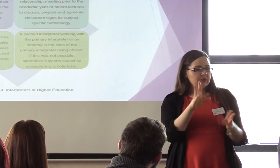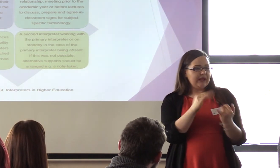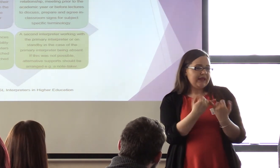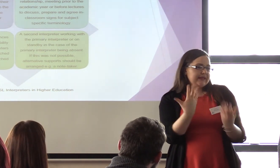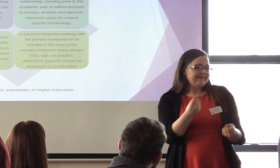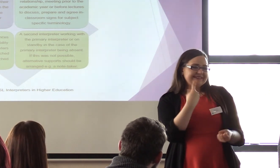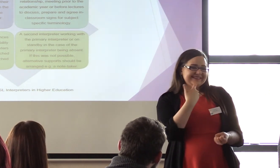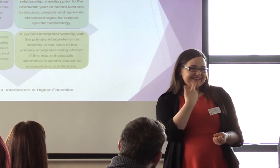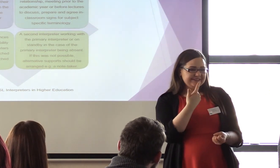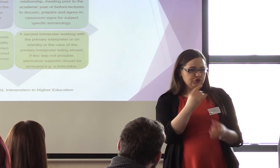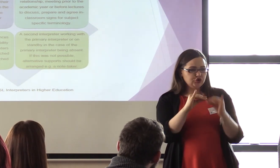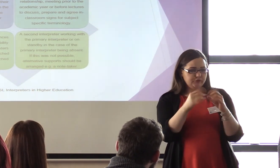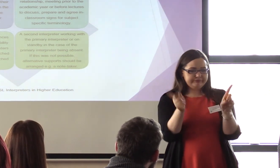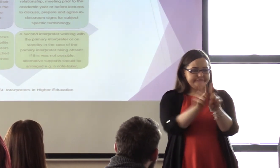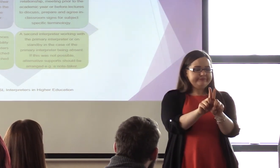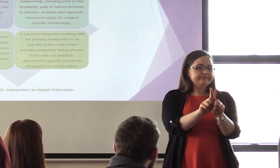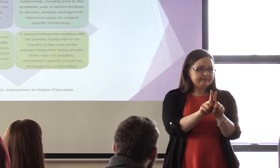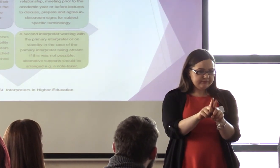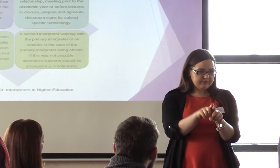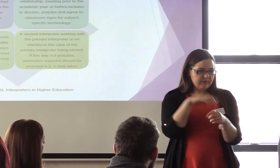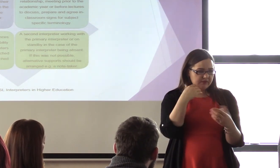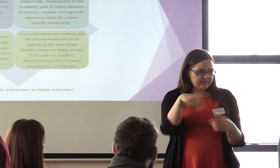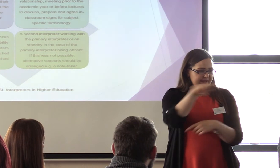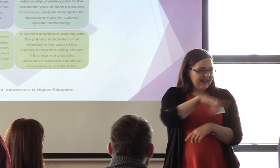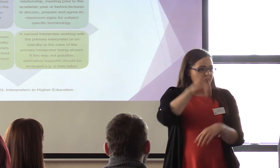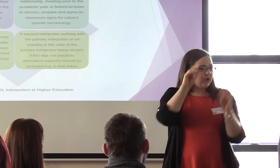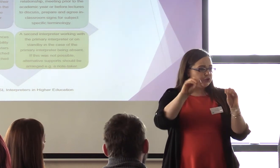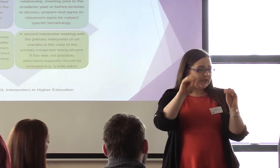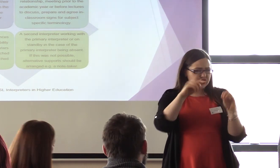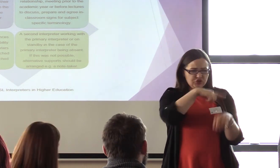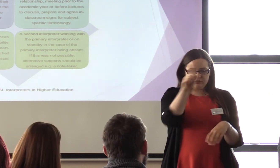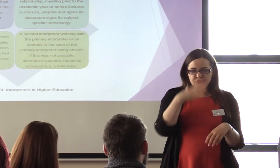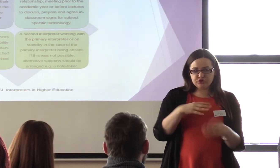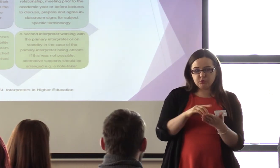And then some said that they would like to have a second interpreter or a backup interpreter per se.